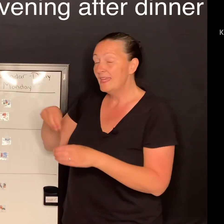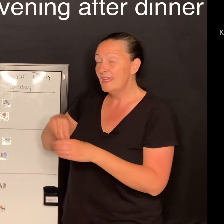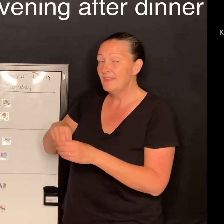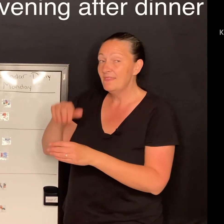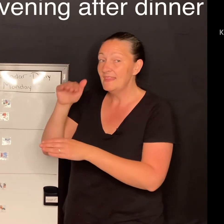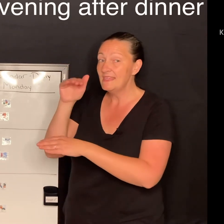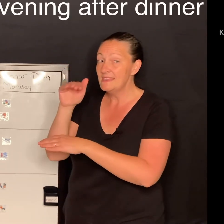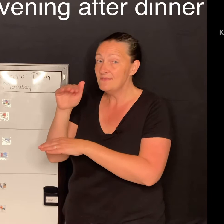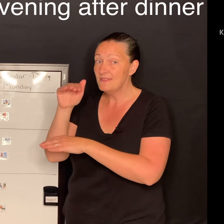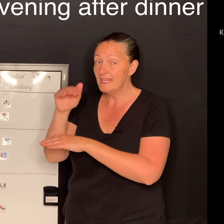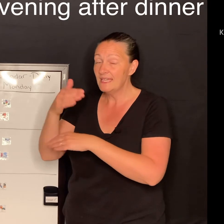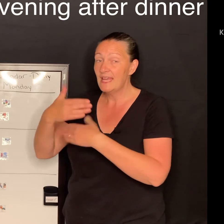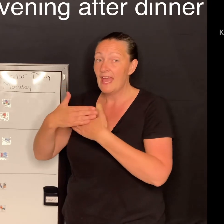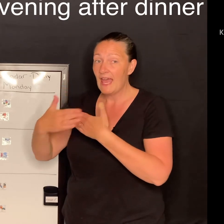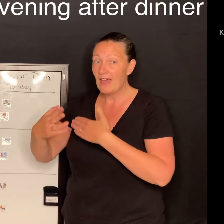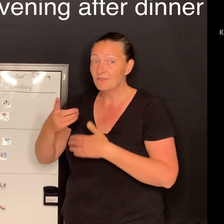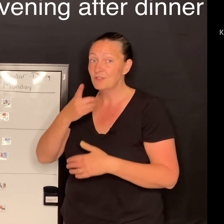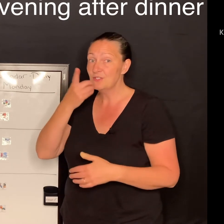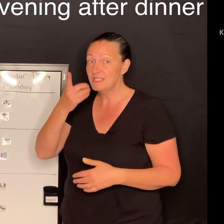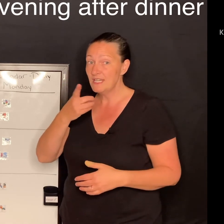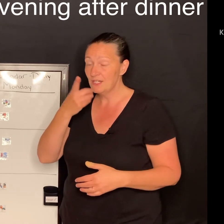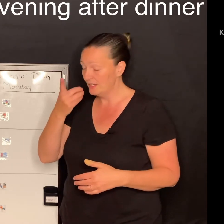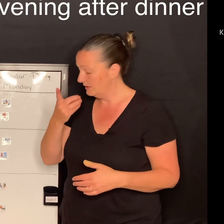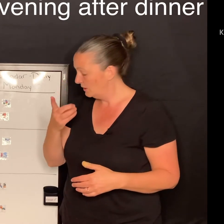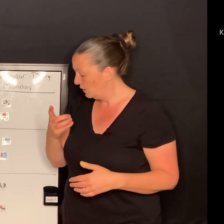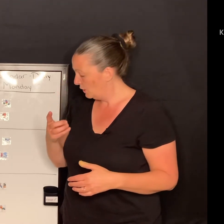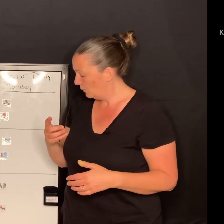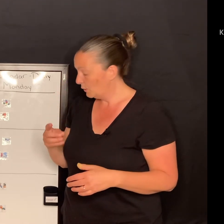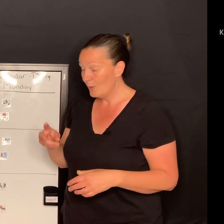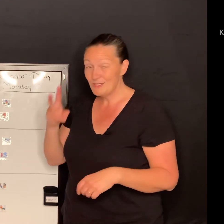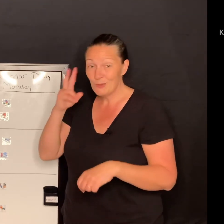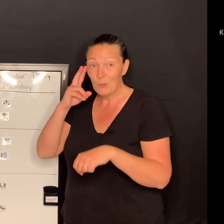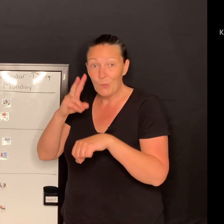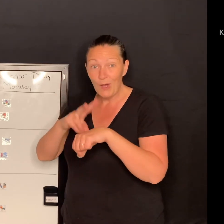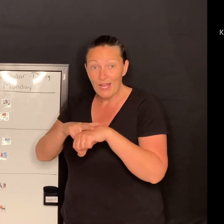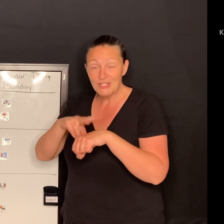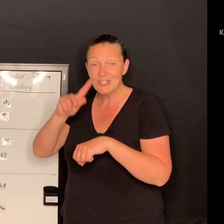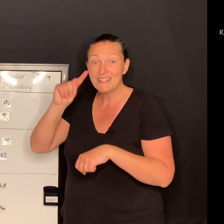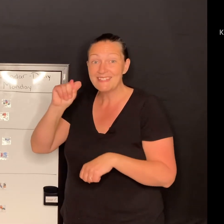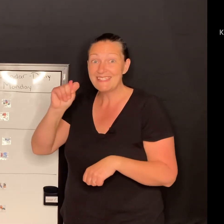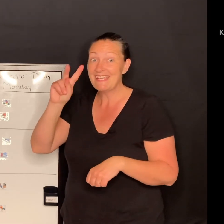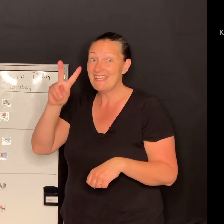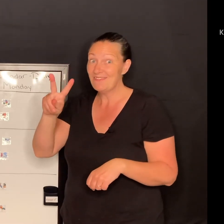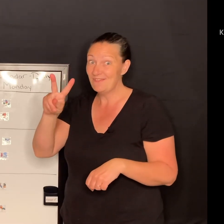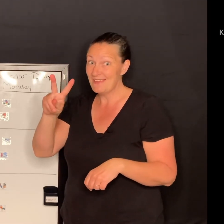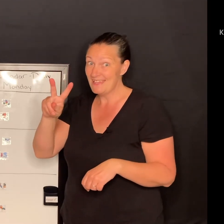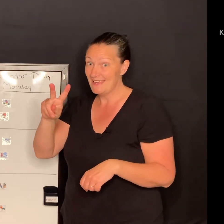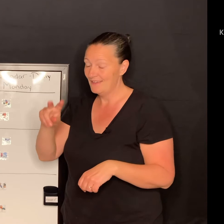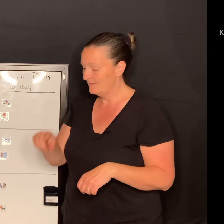In the evening, after dinner, we're going to watch TV.